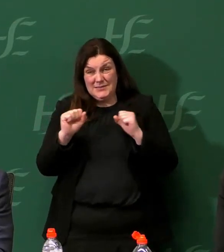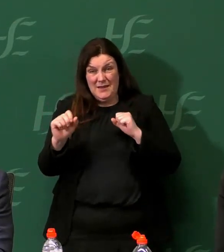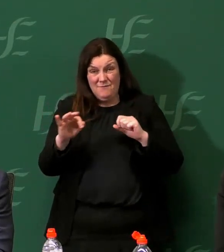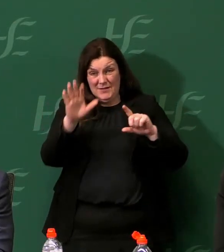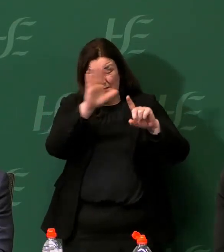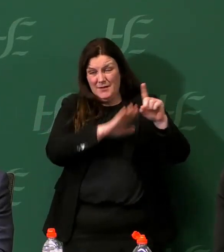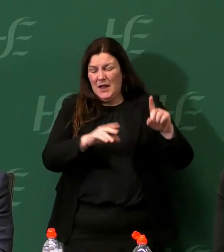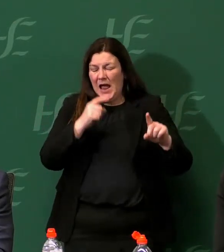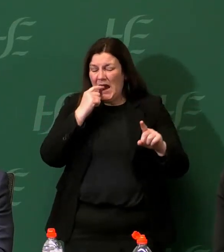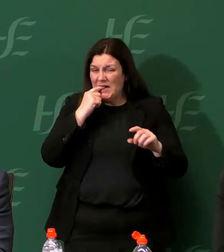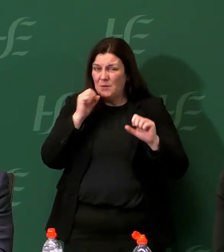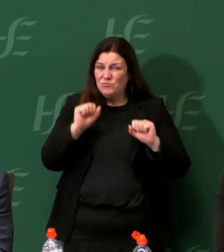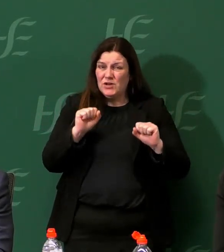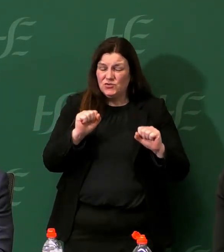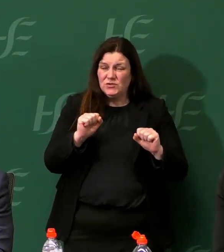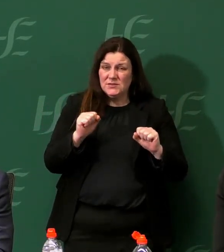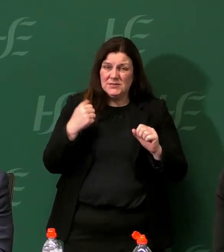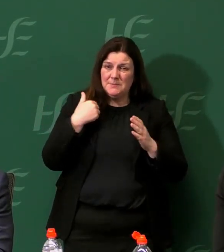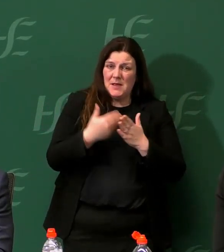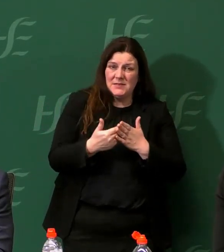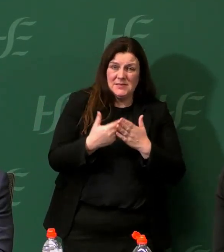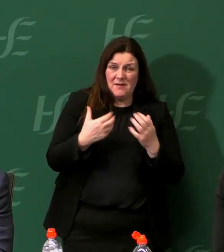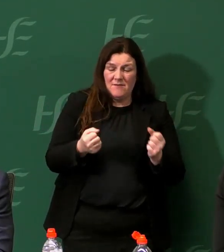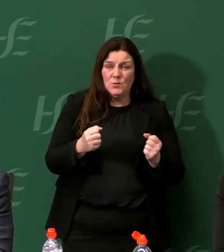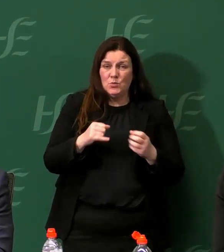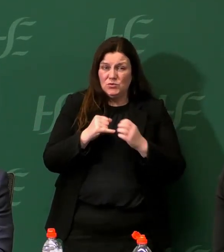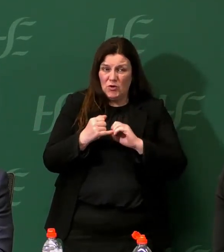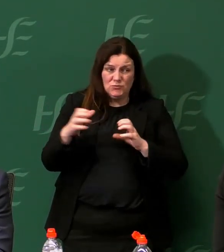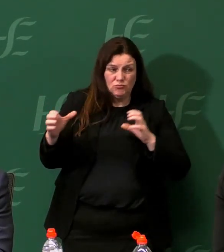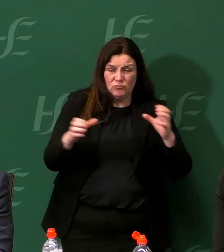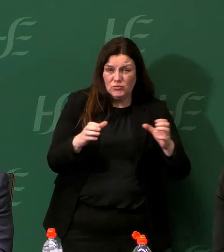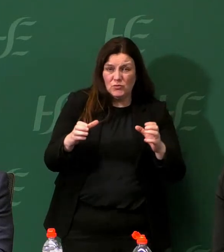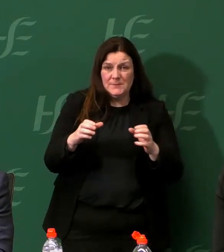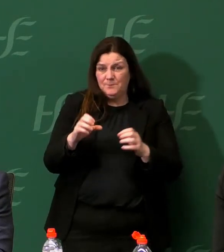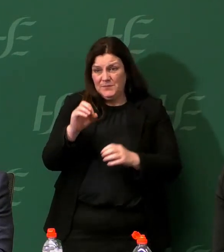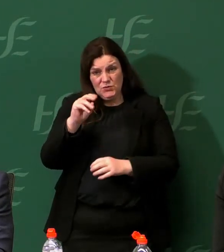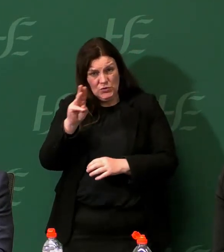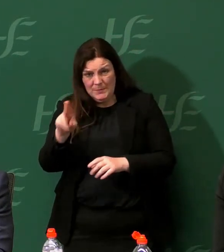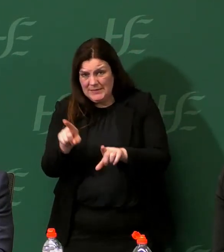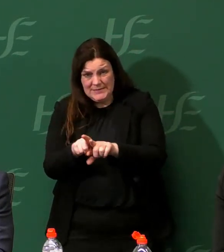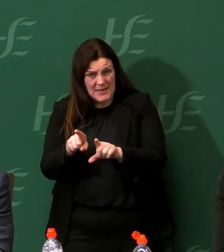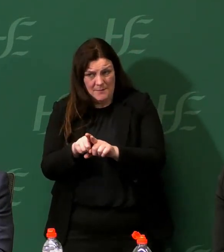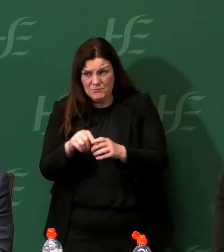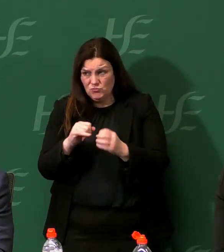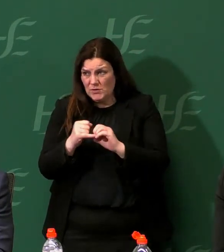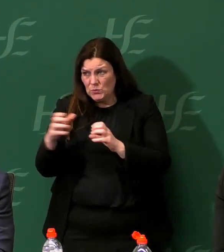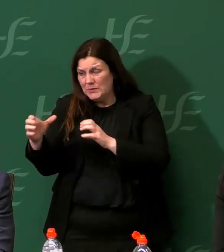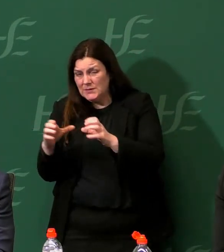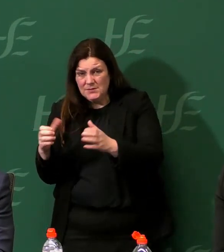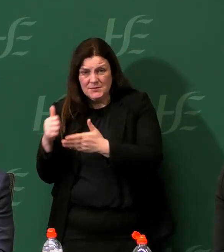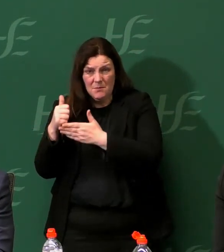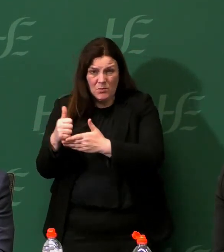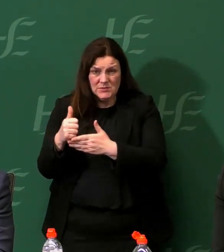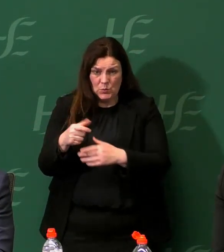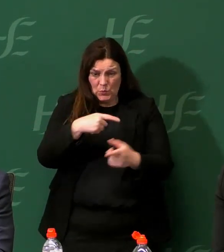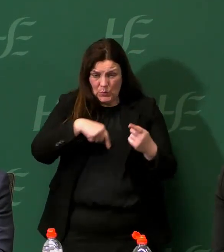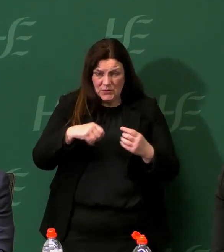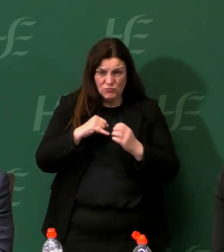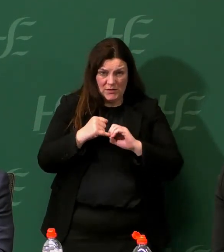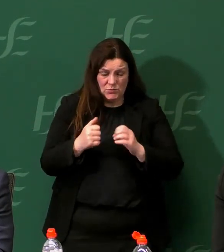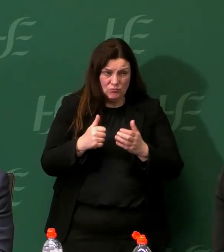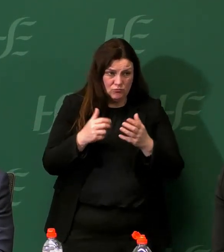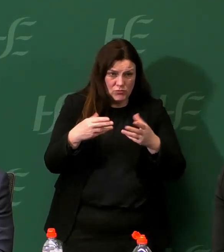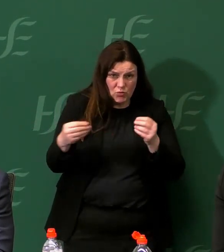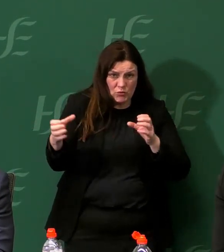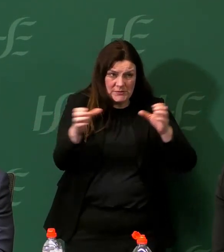are under massive pressures. We're trying to resource up everything. GPs themselves are trying to resource up supports. We're trying to resource up our hospitals.